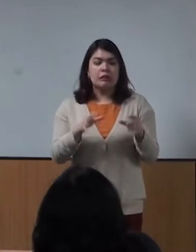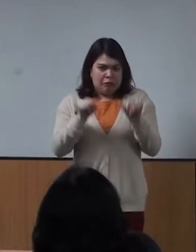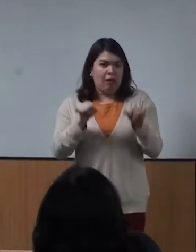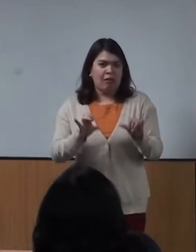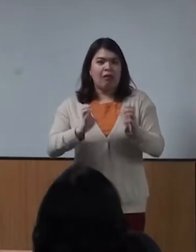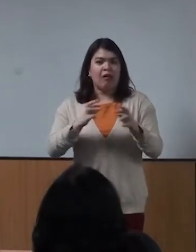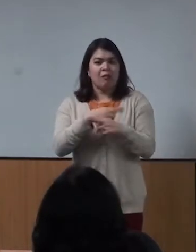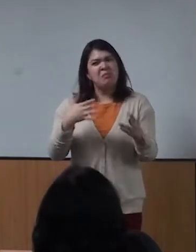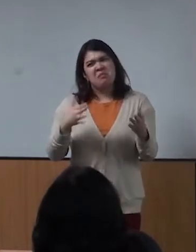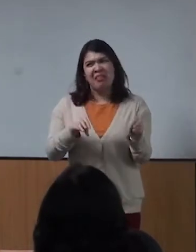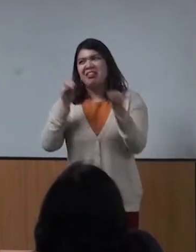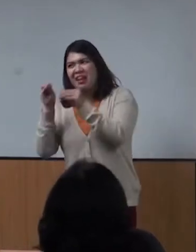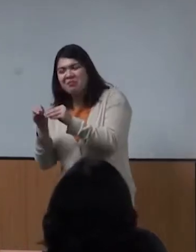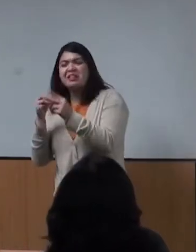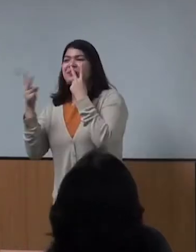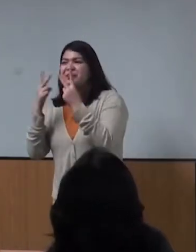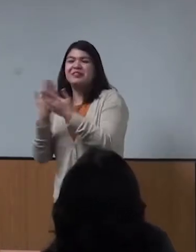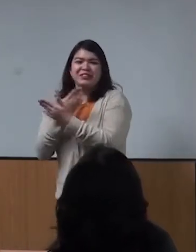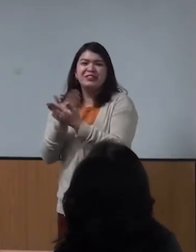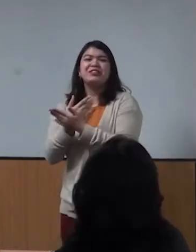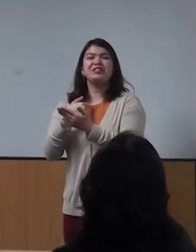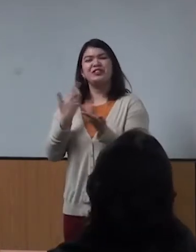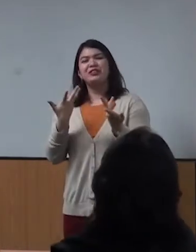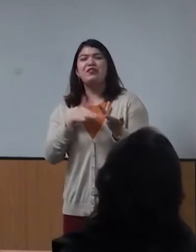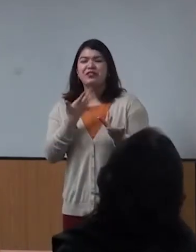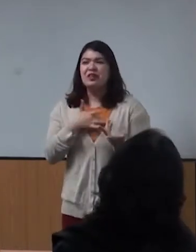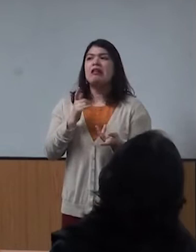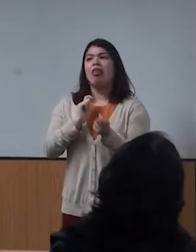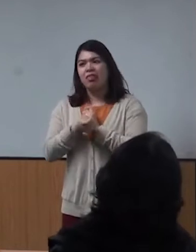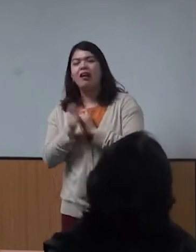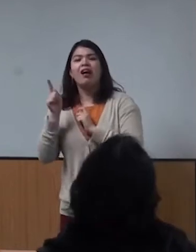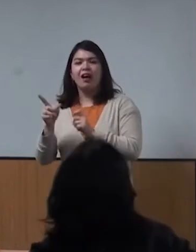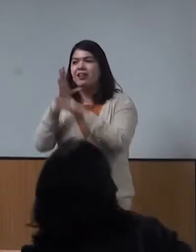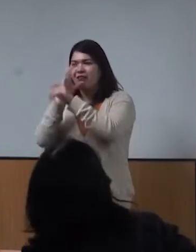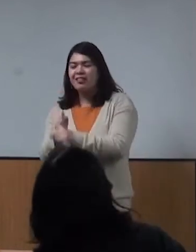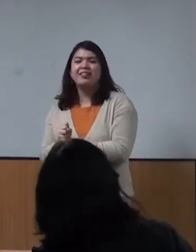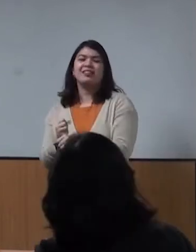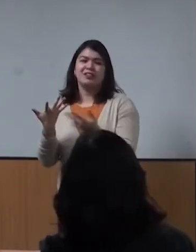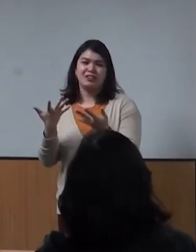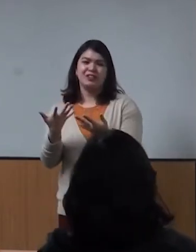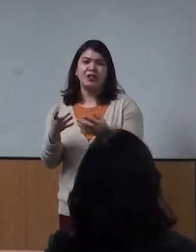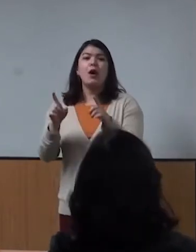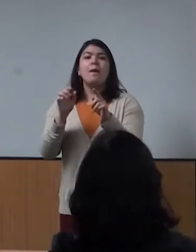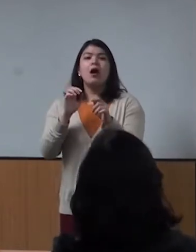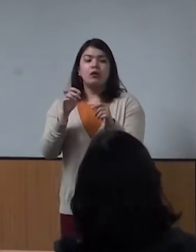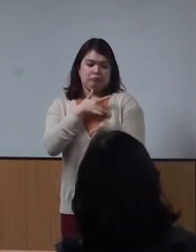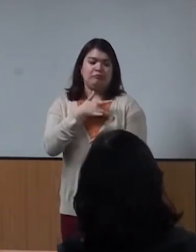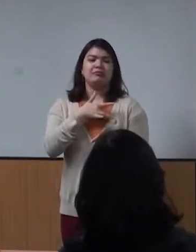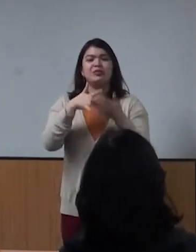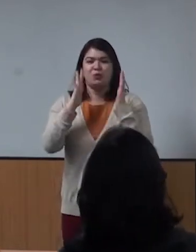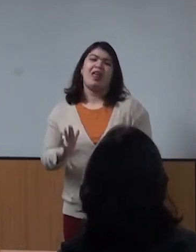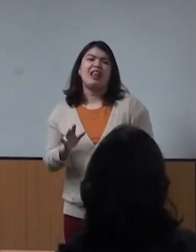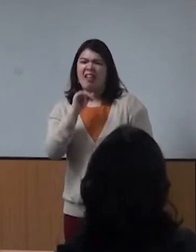need to support the students. Assessments are not made to make the lives of the students hard.